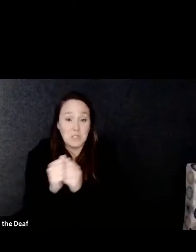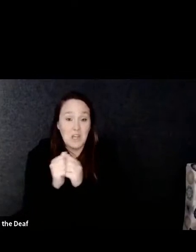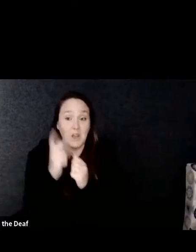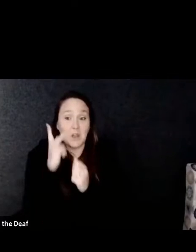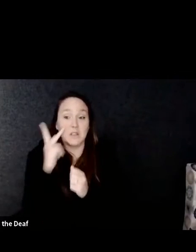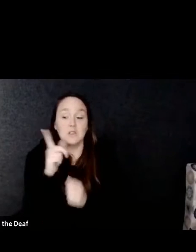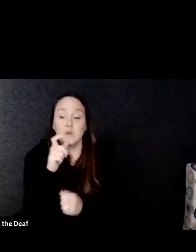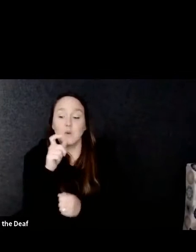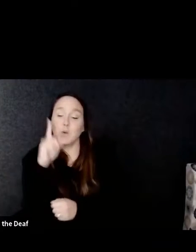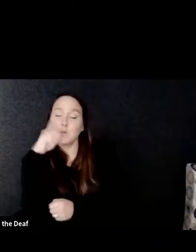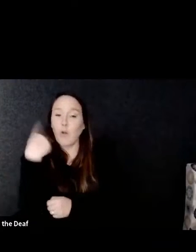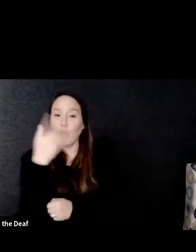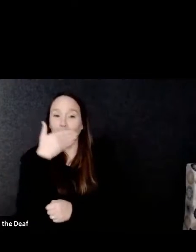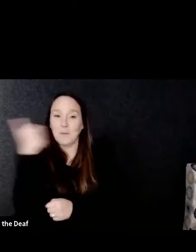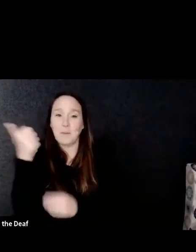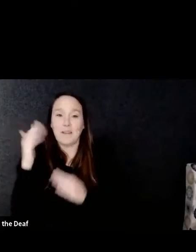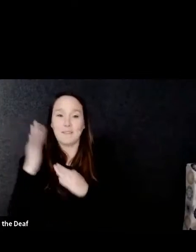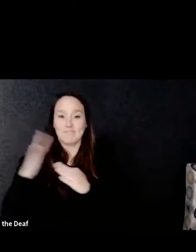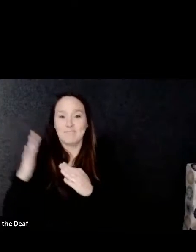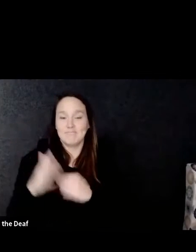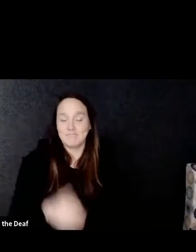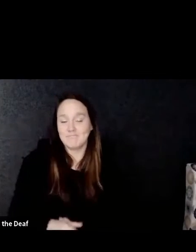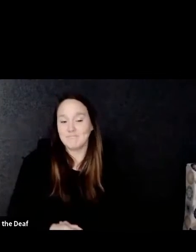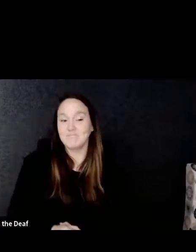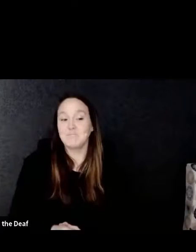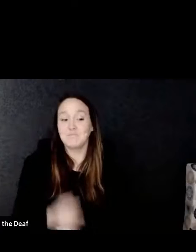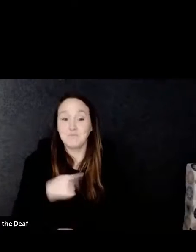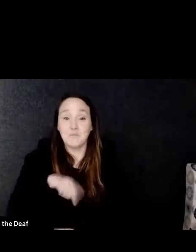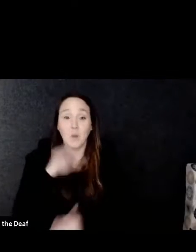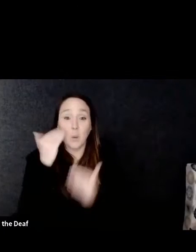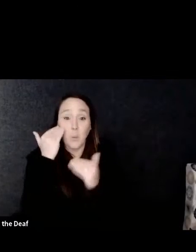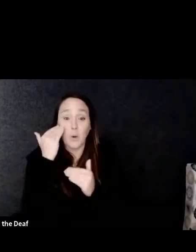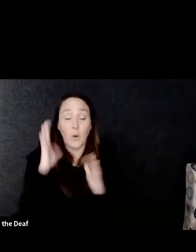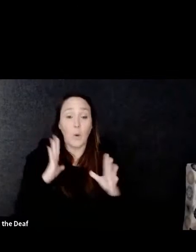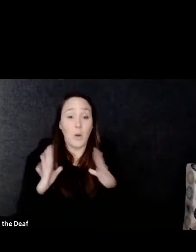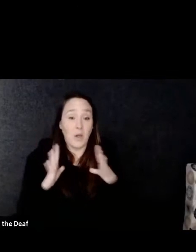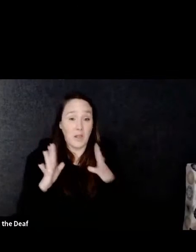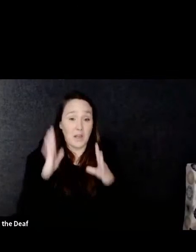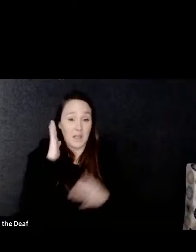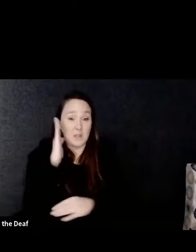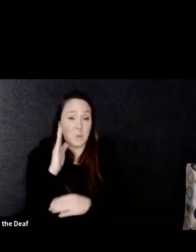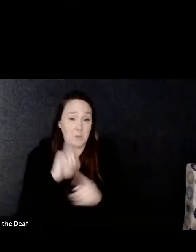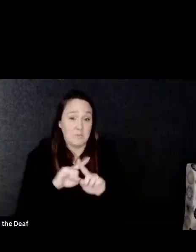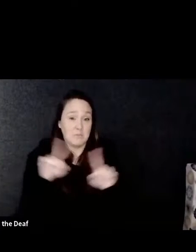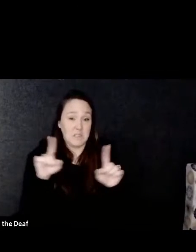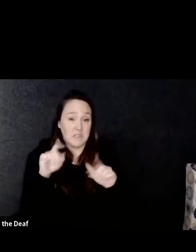product looks the best. We know holidays will look different than the years past.